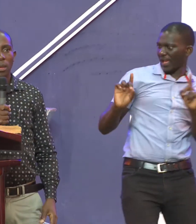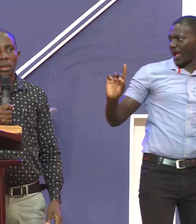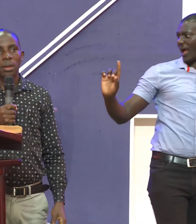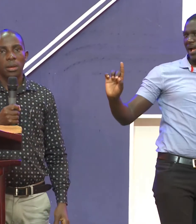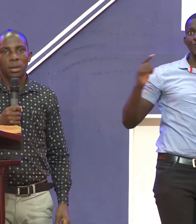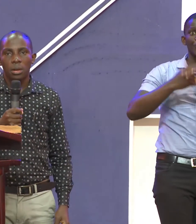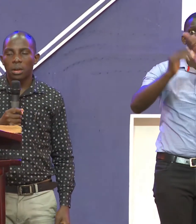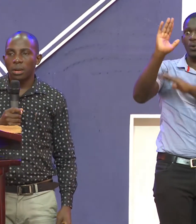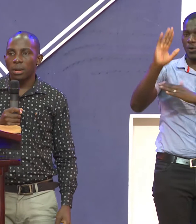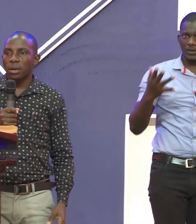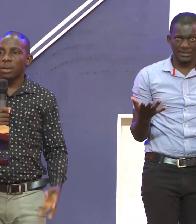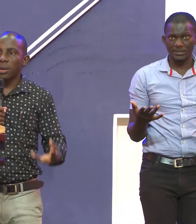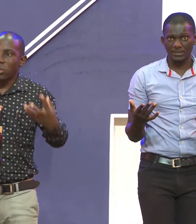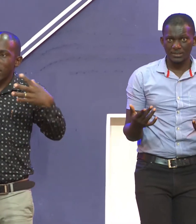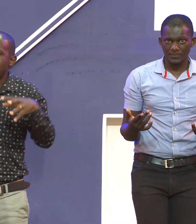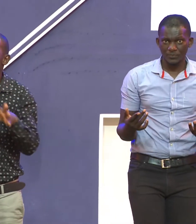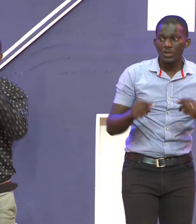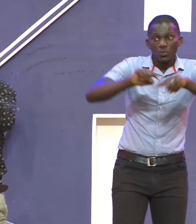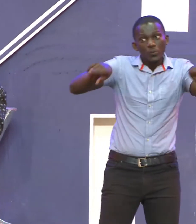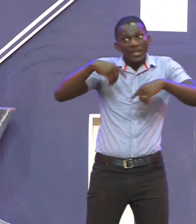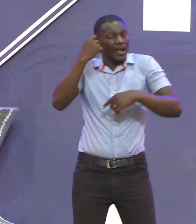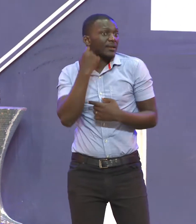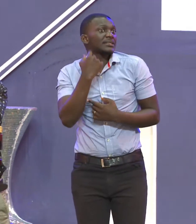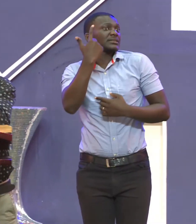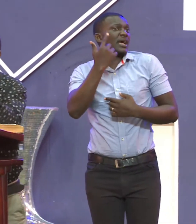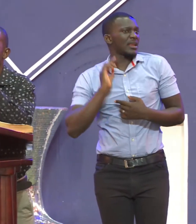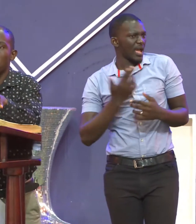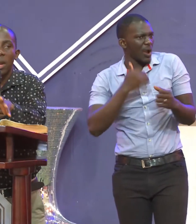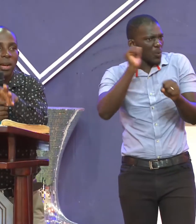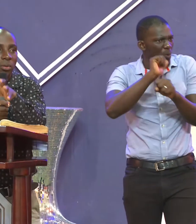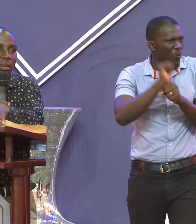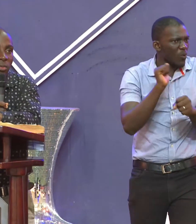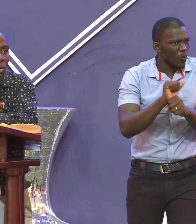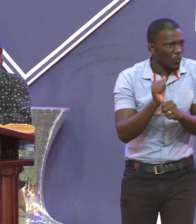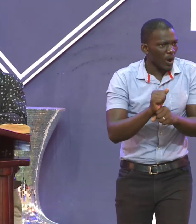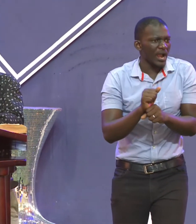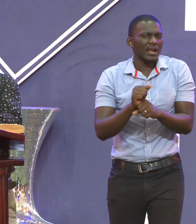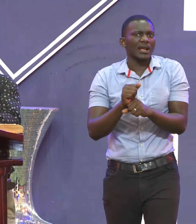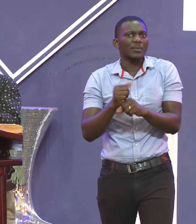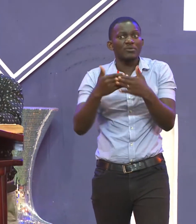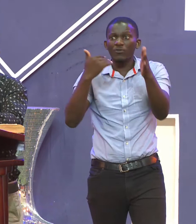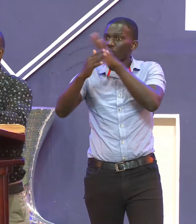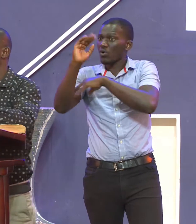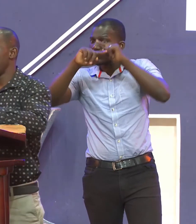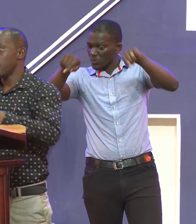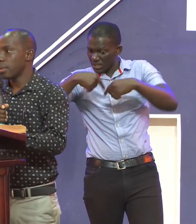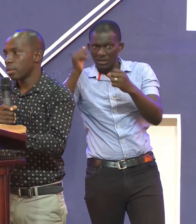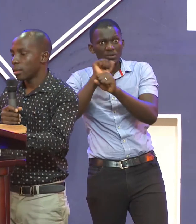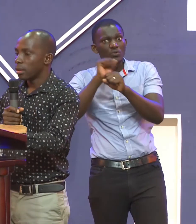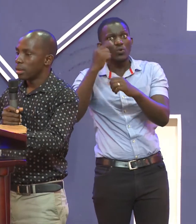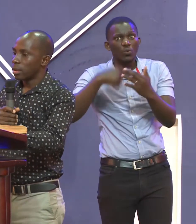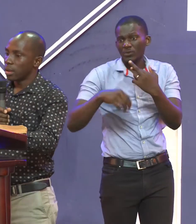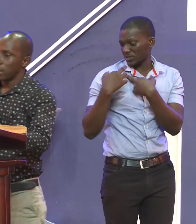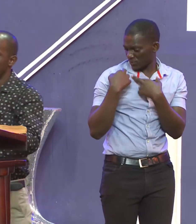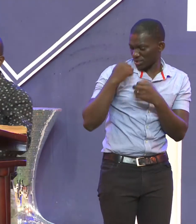understand how far we have drifted away from him. Wetu tegera ne mirimu jaffe mitongole maso ga Katonda je tuli nokola. And that's when we understand our